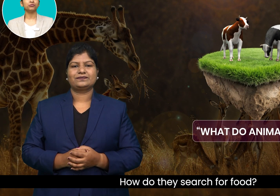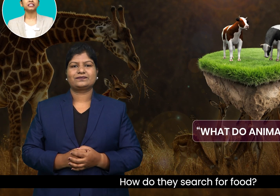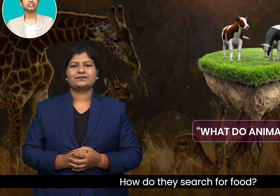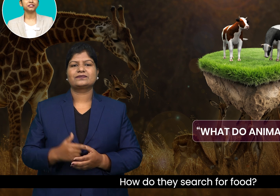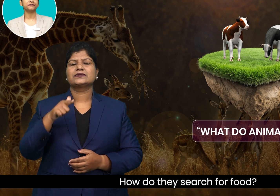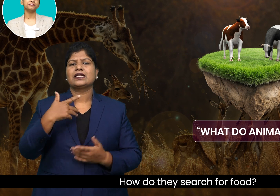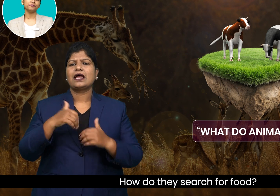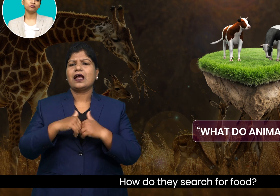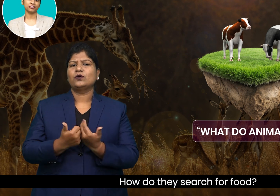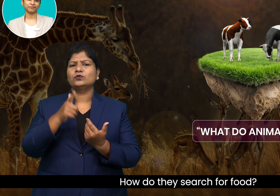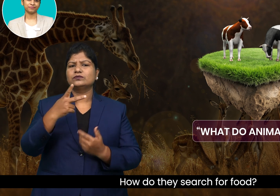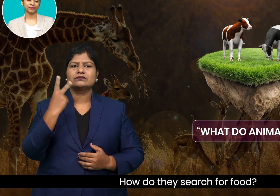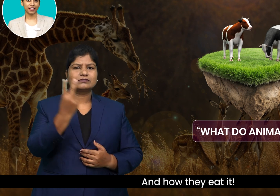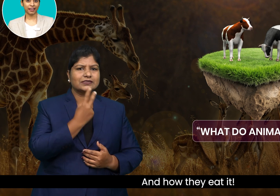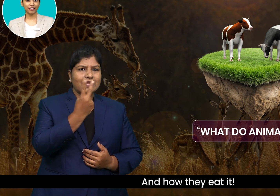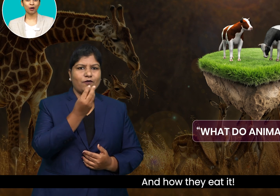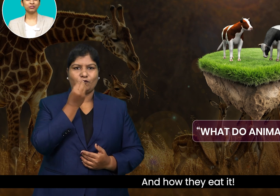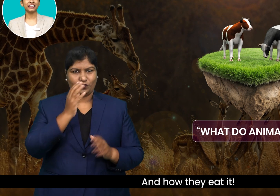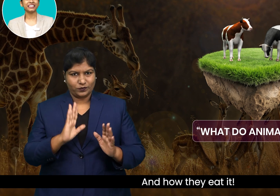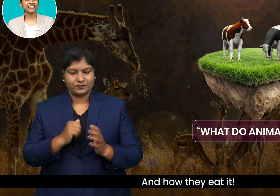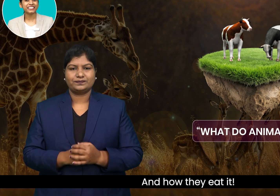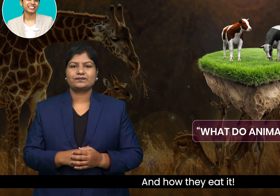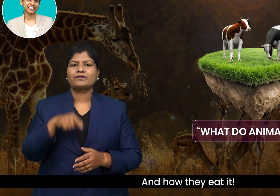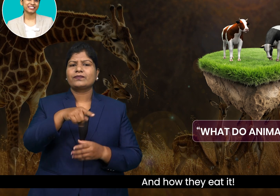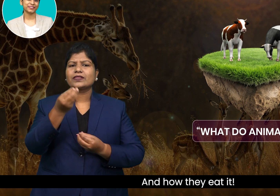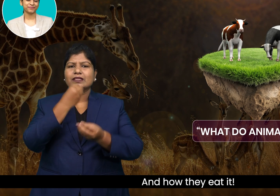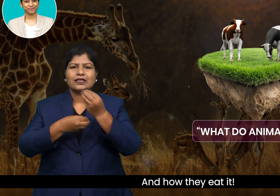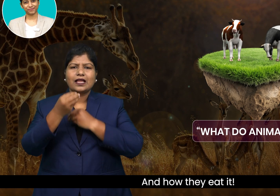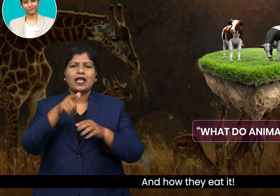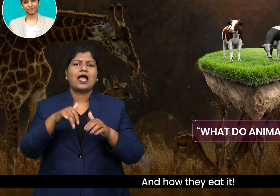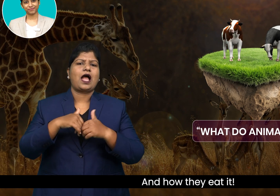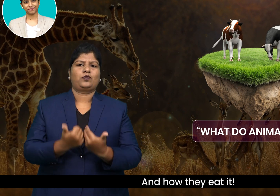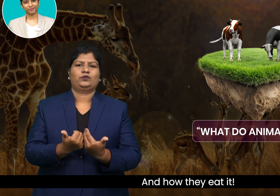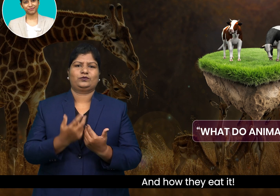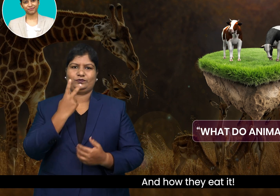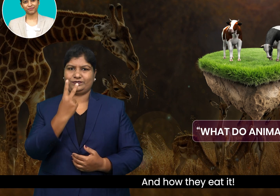how do they search for food, and how they eat it.